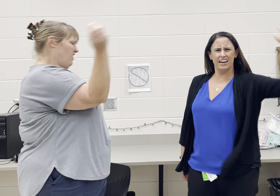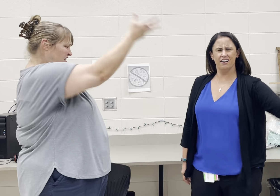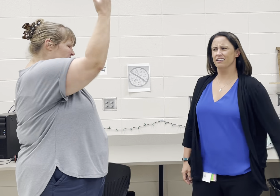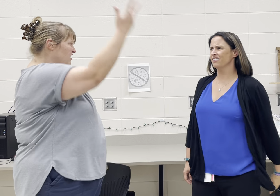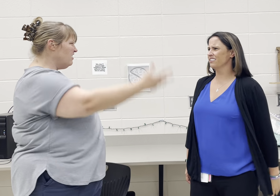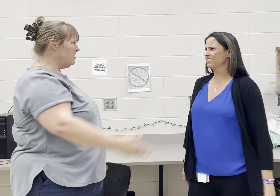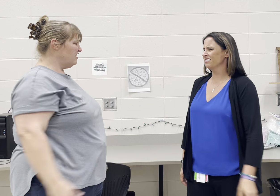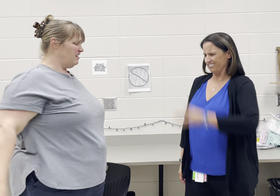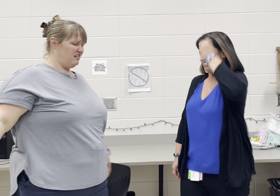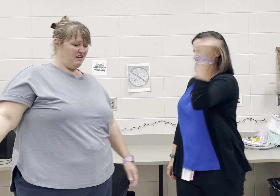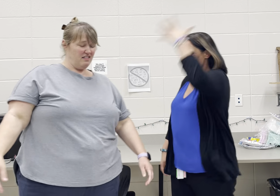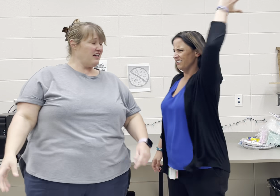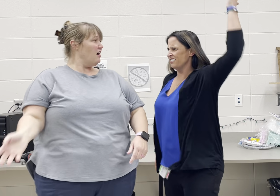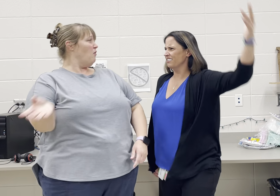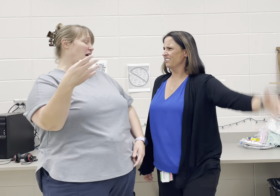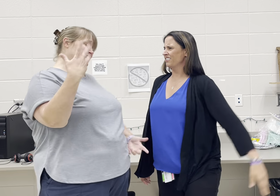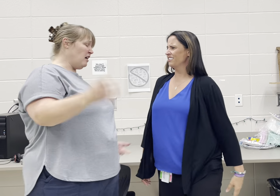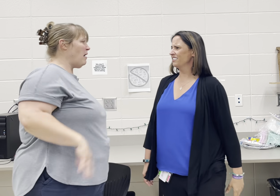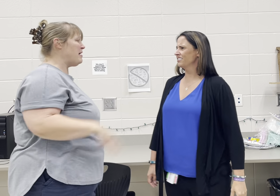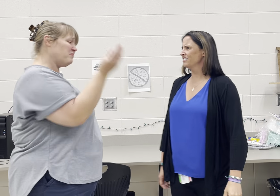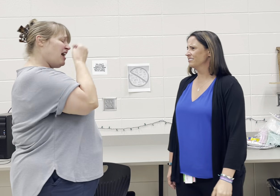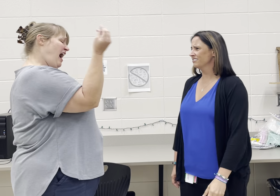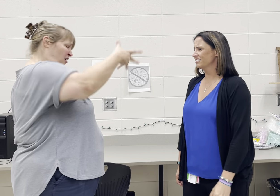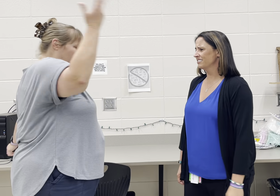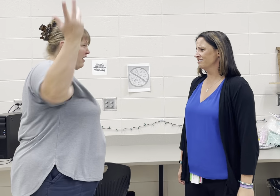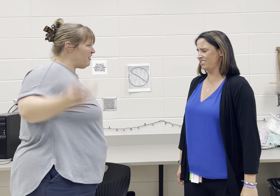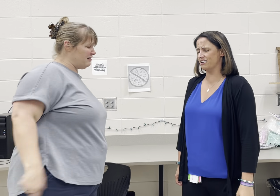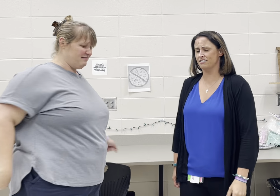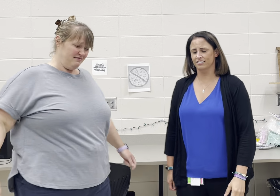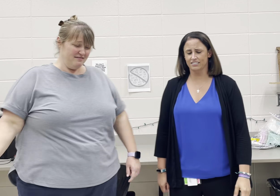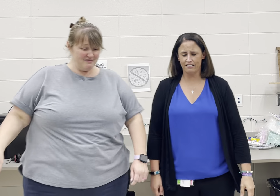care. Why are they talking about me? I don't care. Because